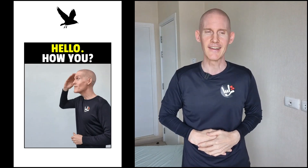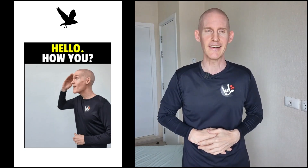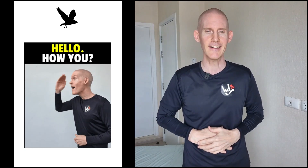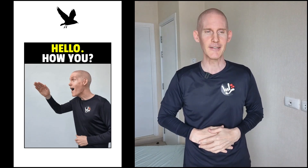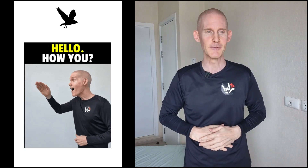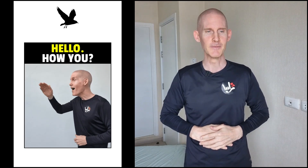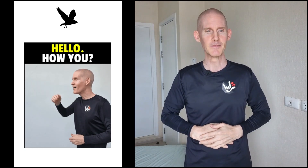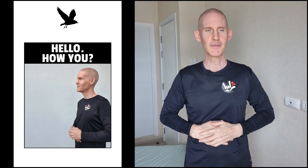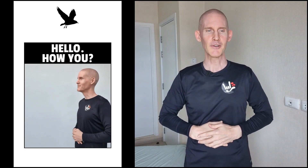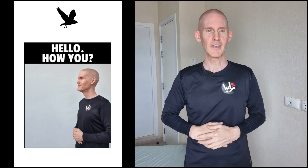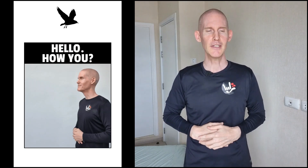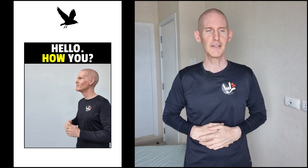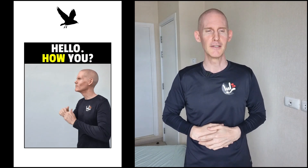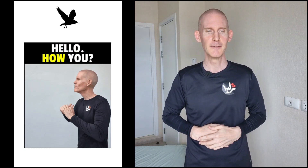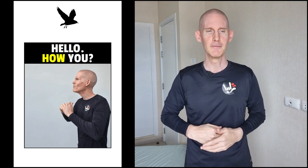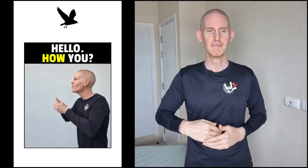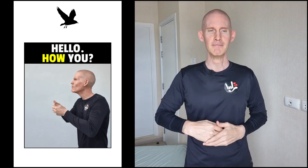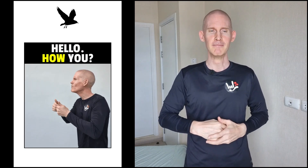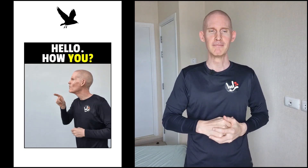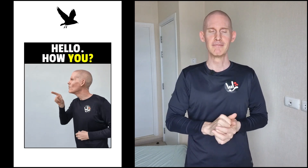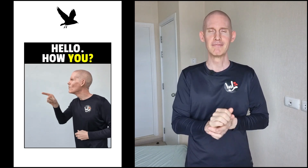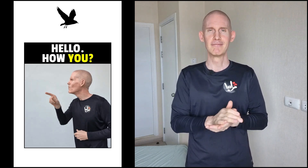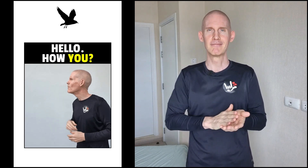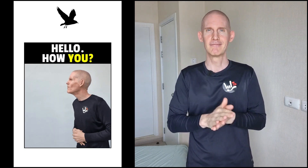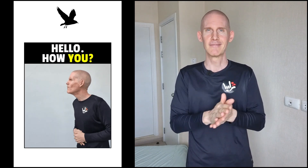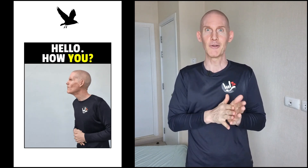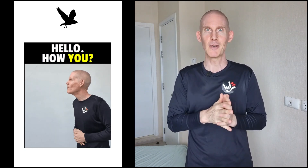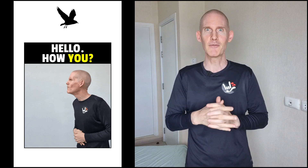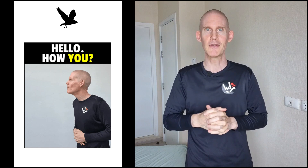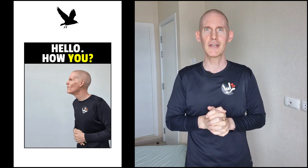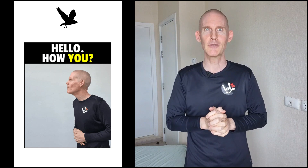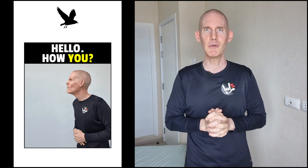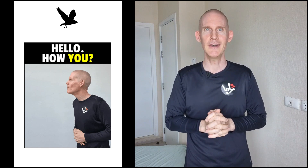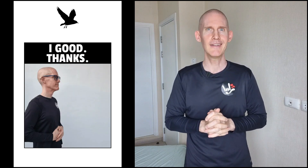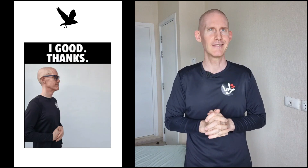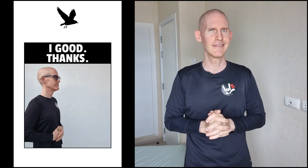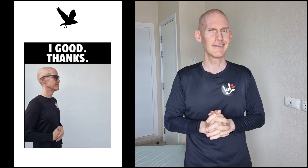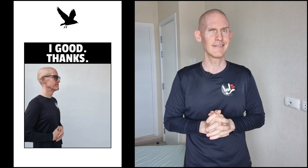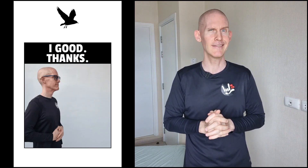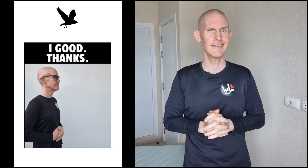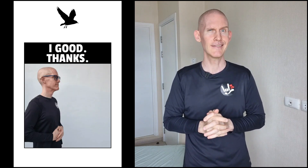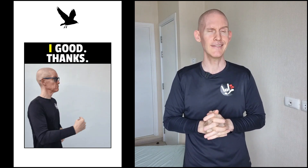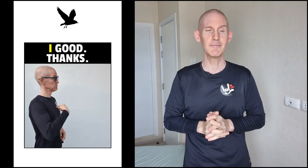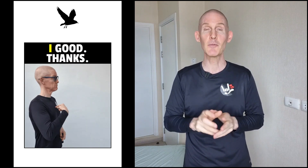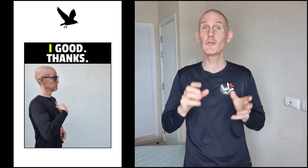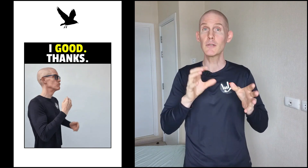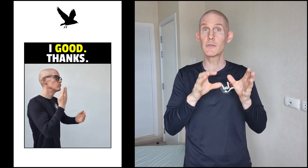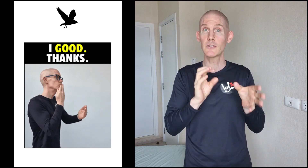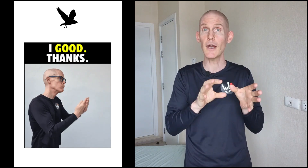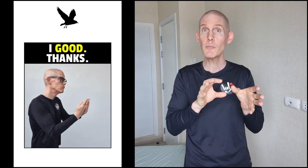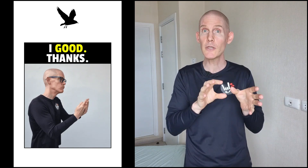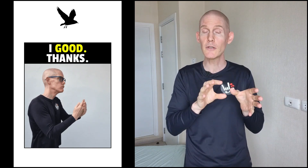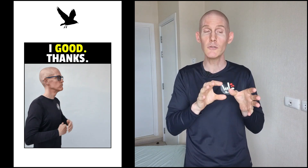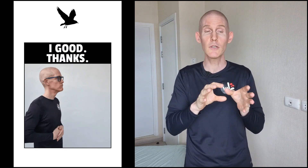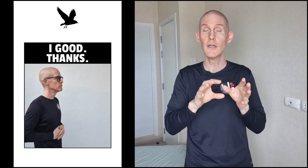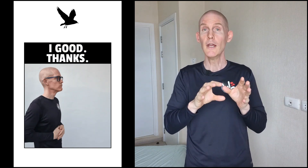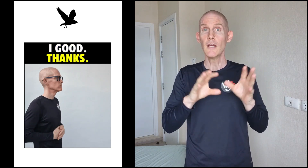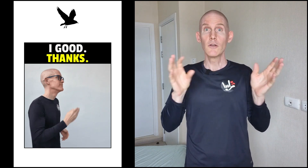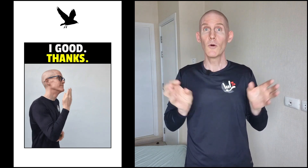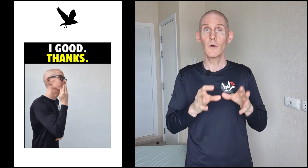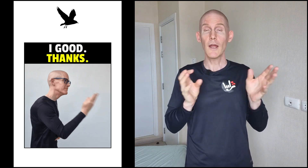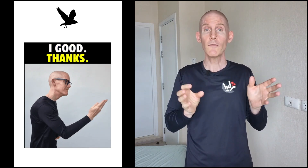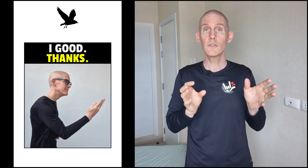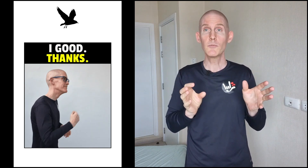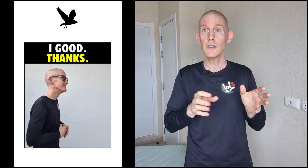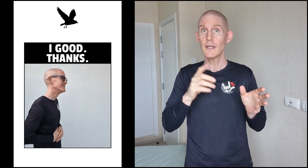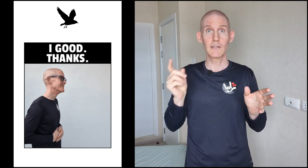All right. You ready for the next speed? Remember, you can stop here and you can